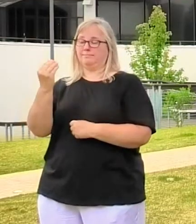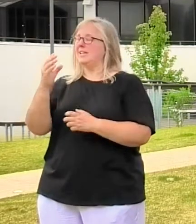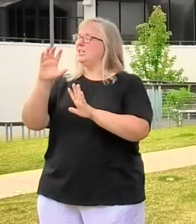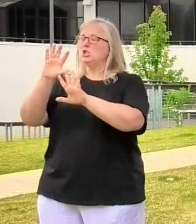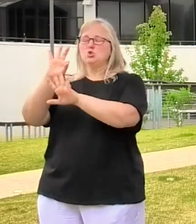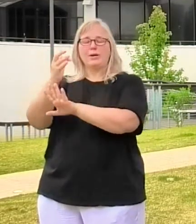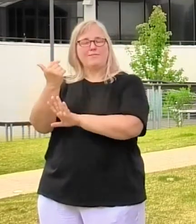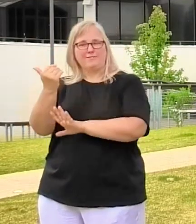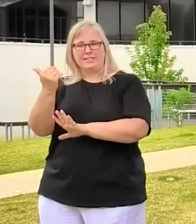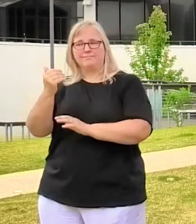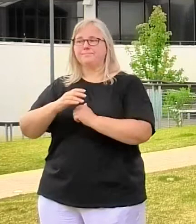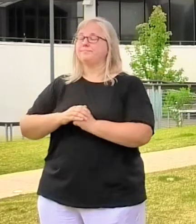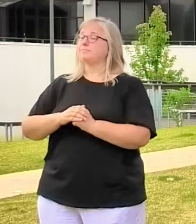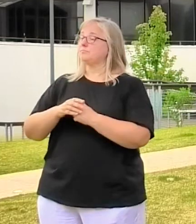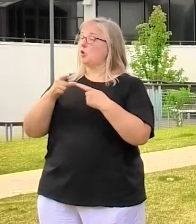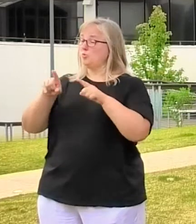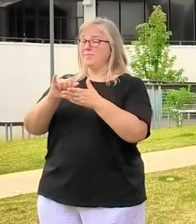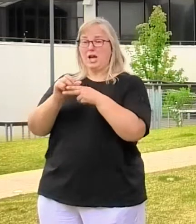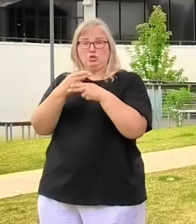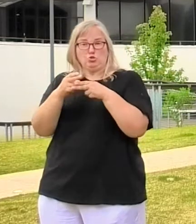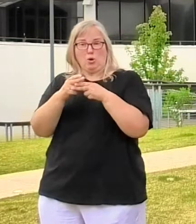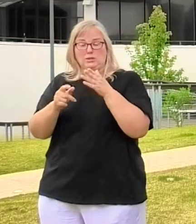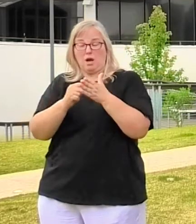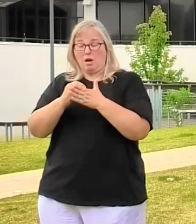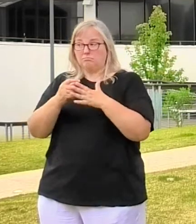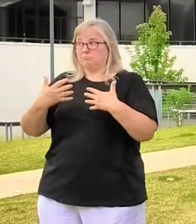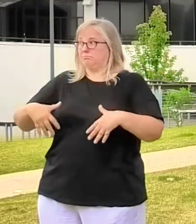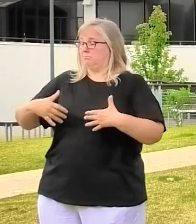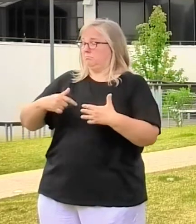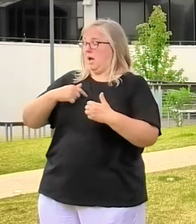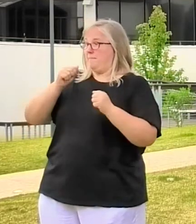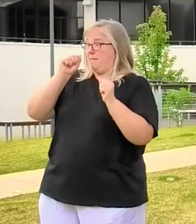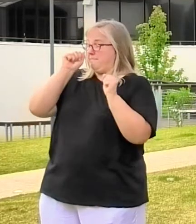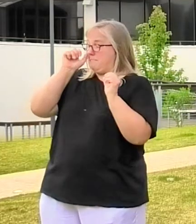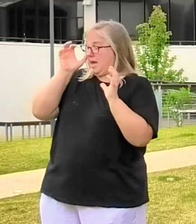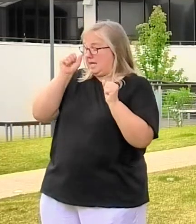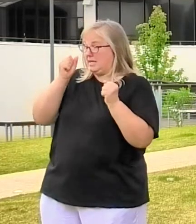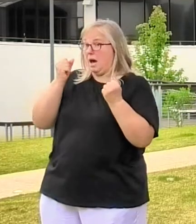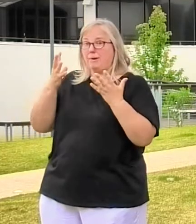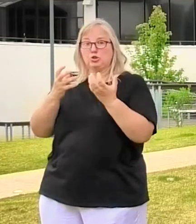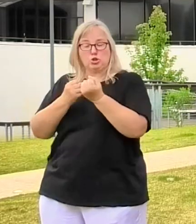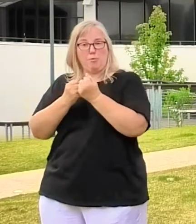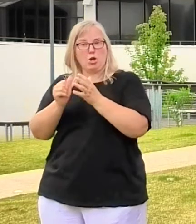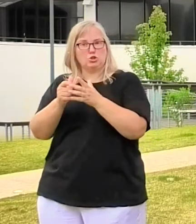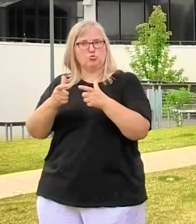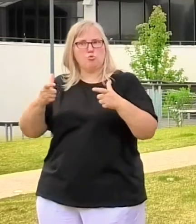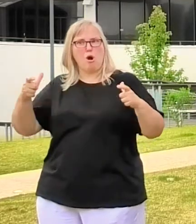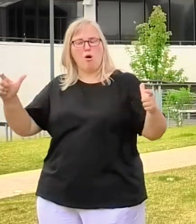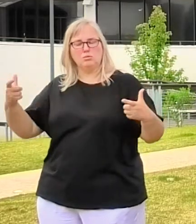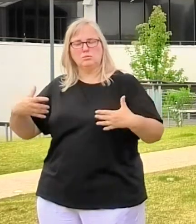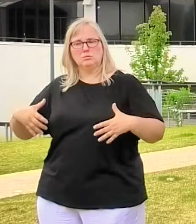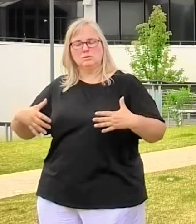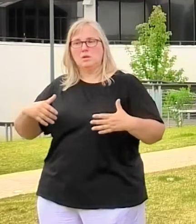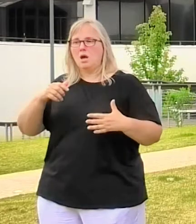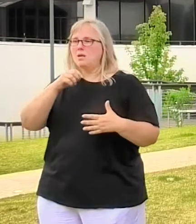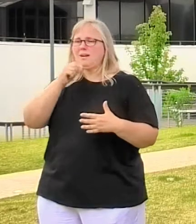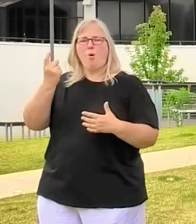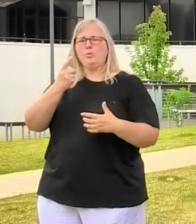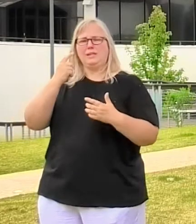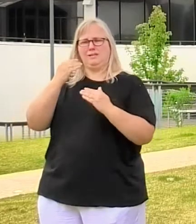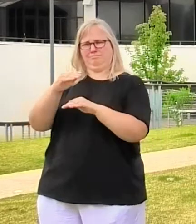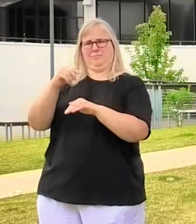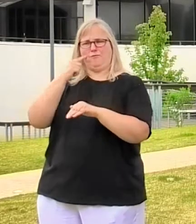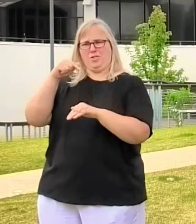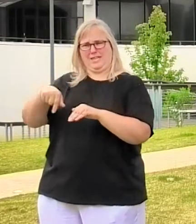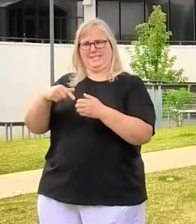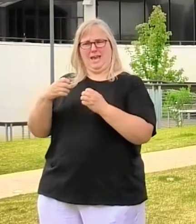short period of time, I'm amazed at how much support has grown for not just this effort, but